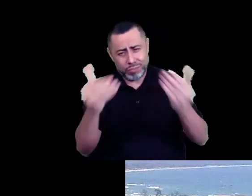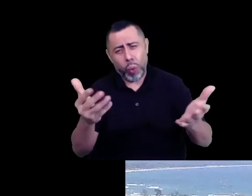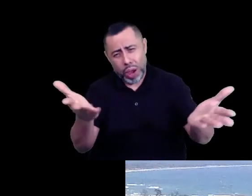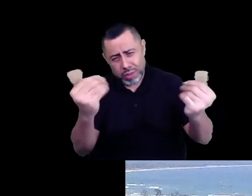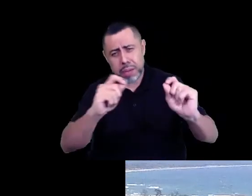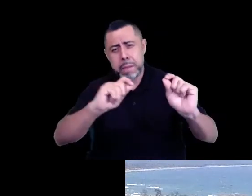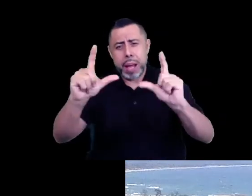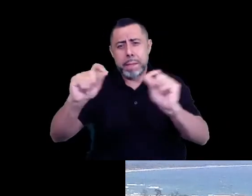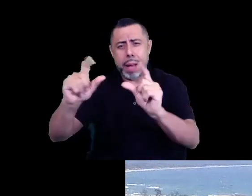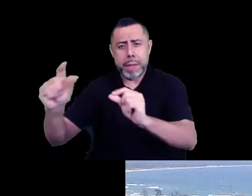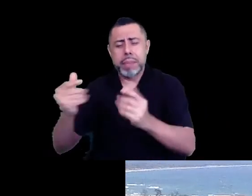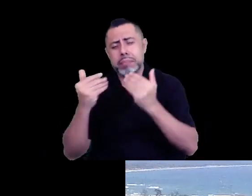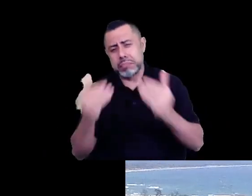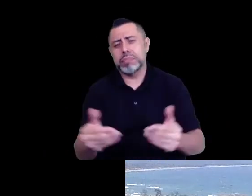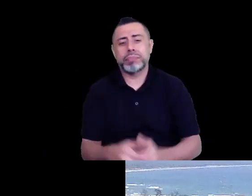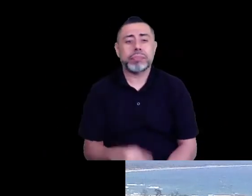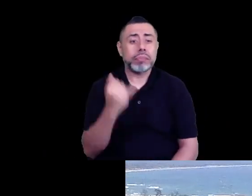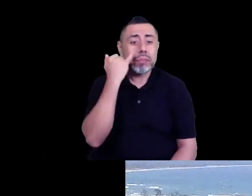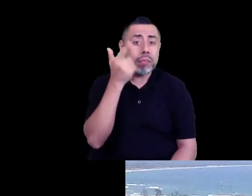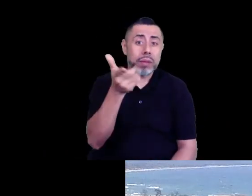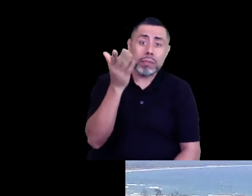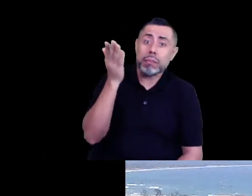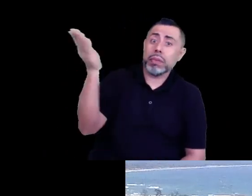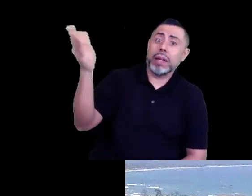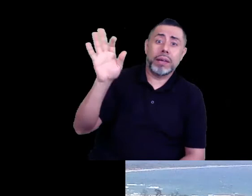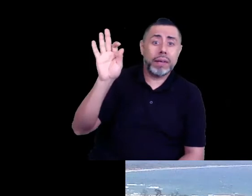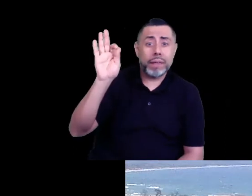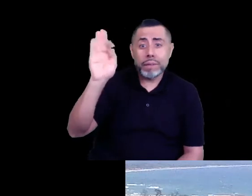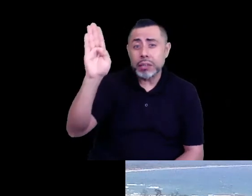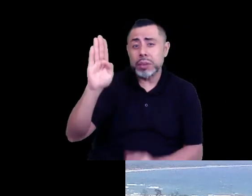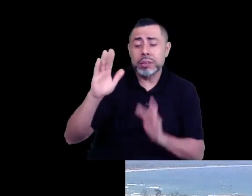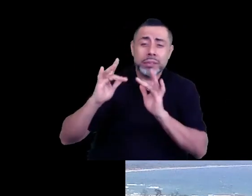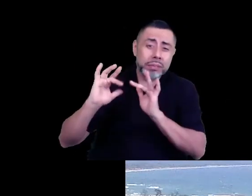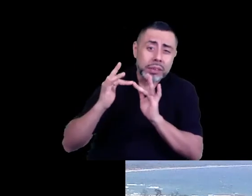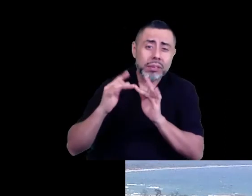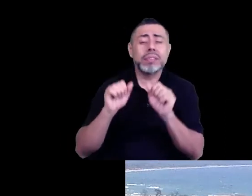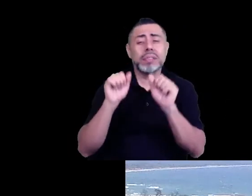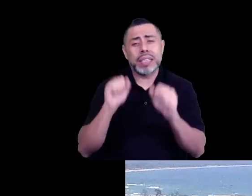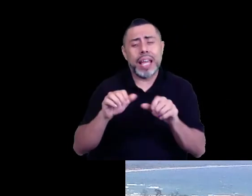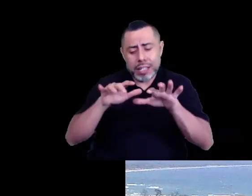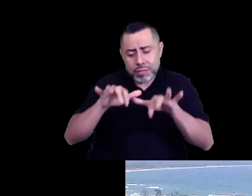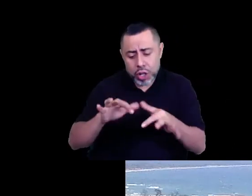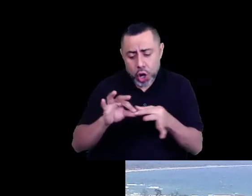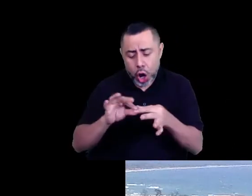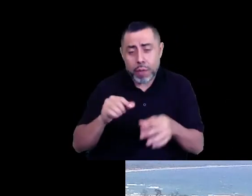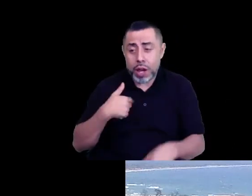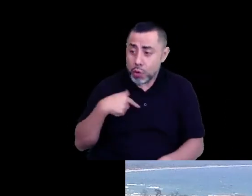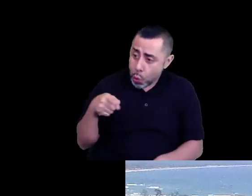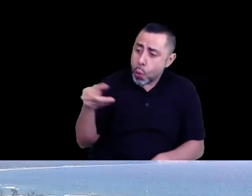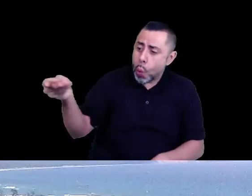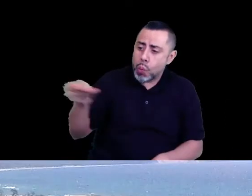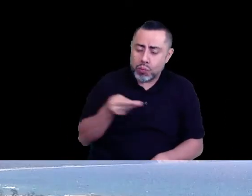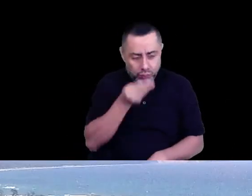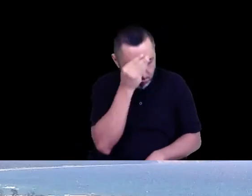And if you're on social media, you're welcome to post a comment, which I will share with Frank.